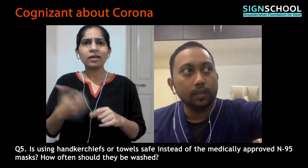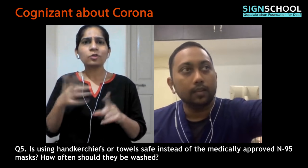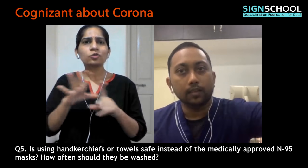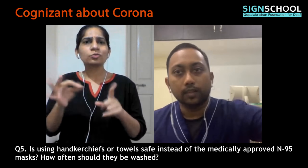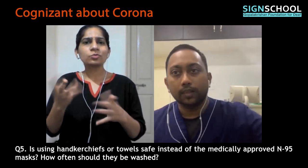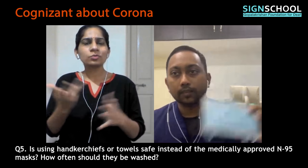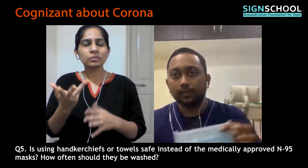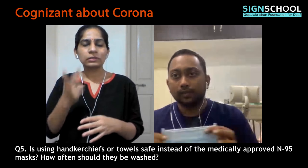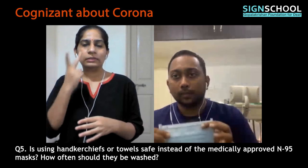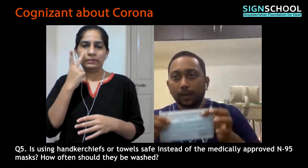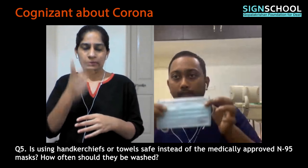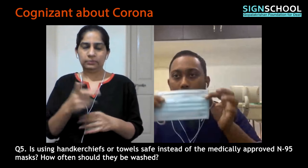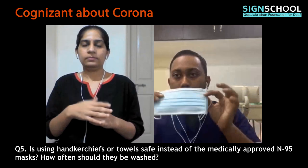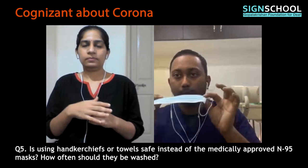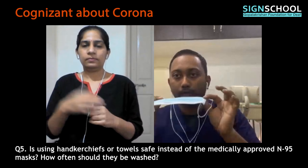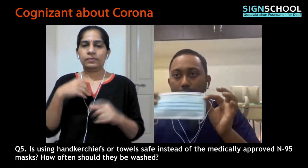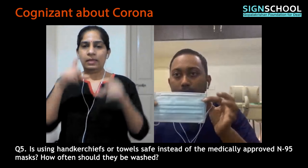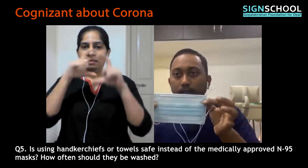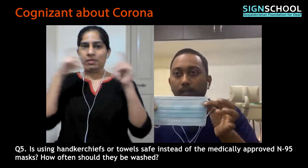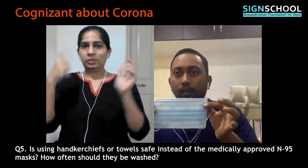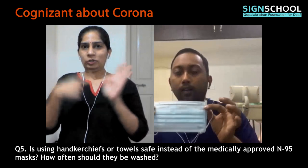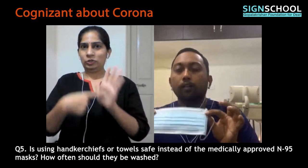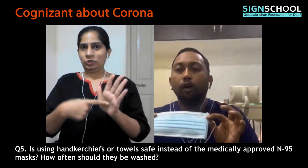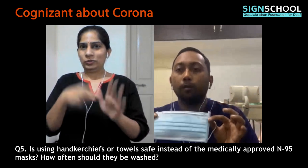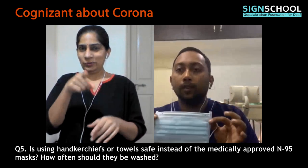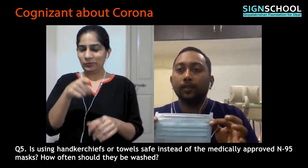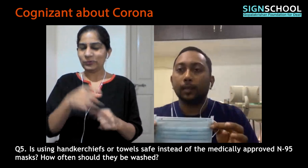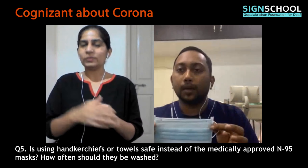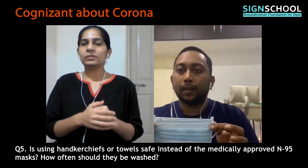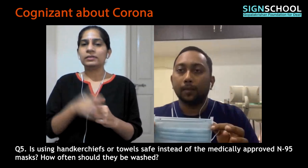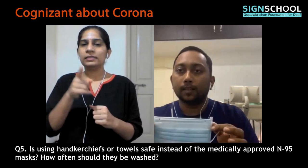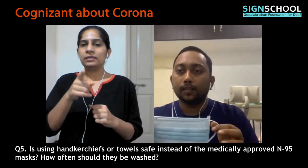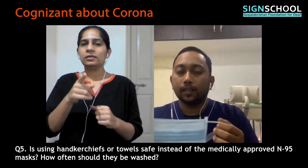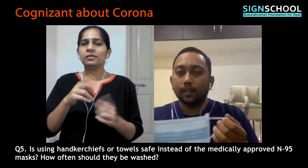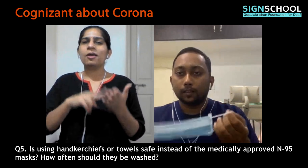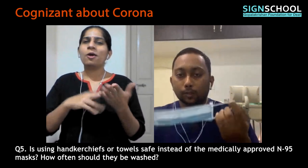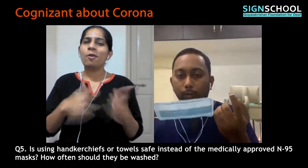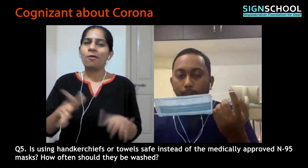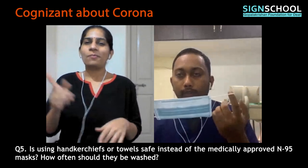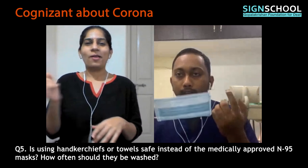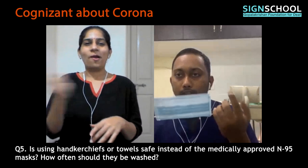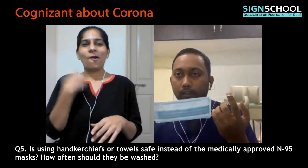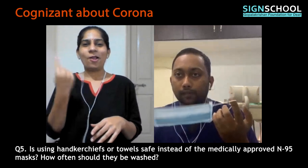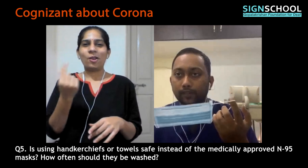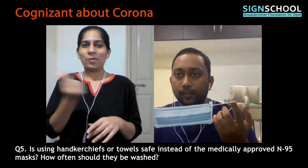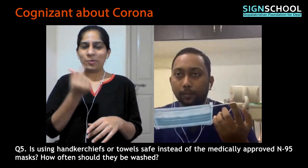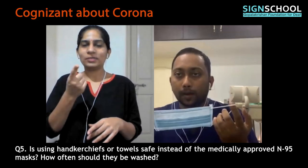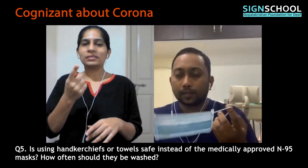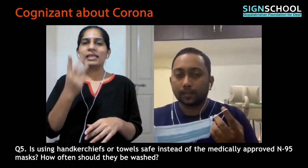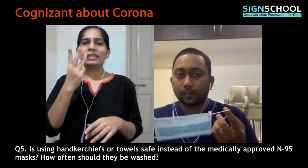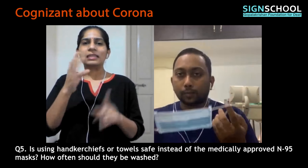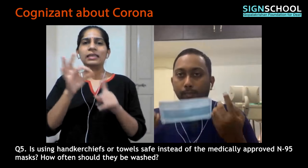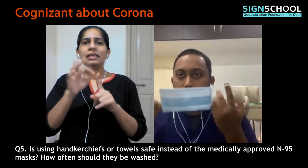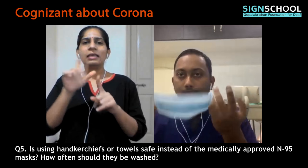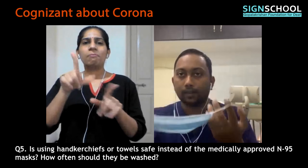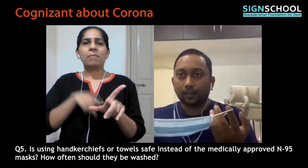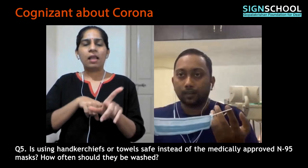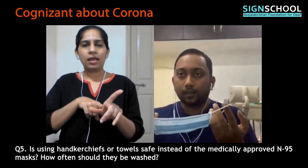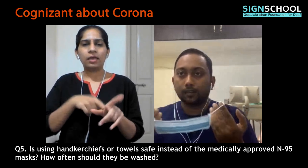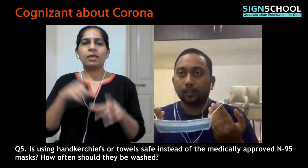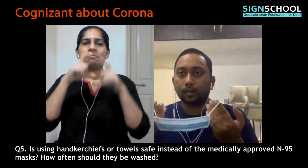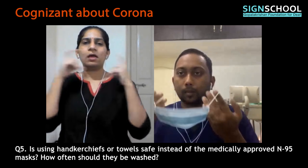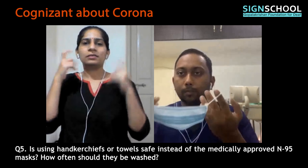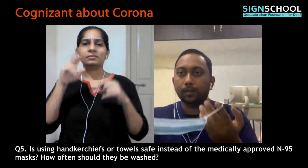use here, this is the mask that we use. This is a normal 3-ply mask. So the function of this mask is to